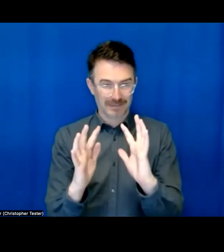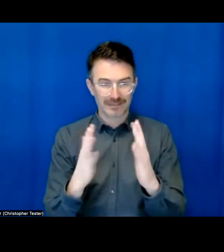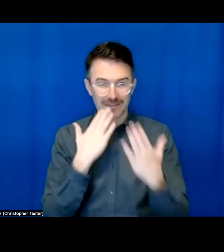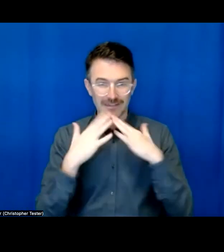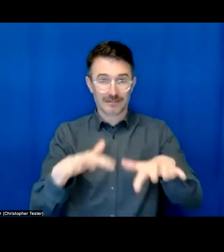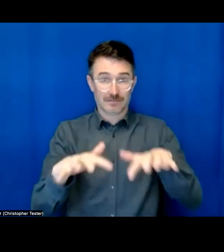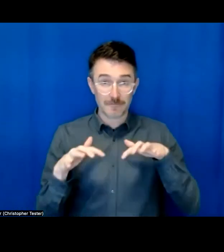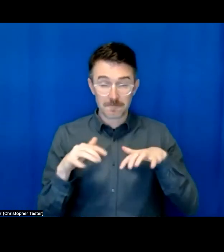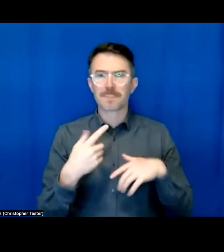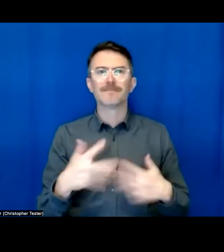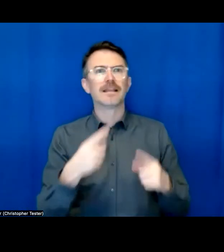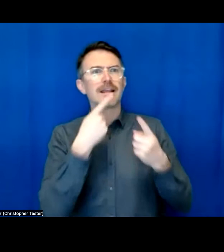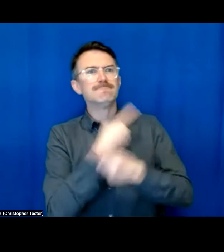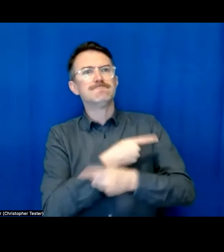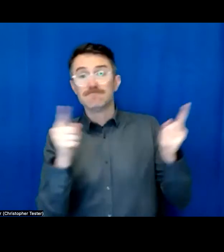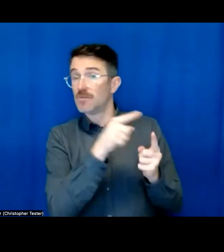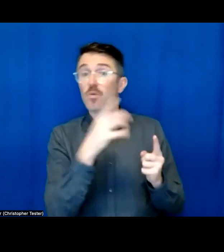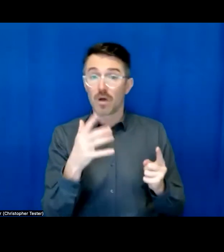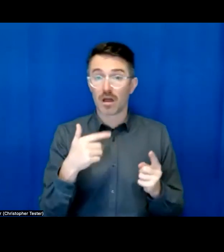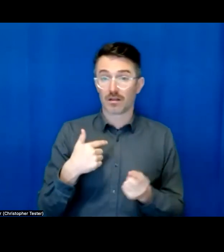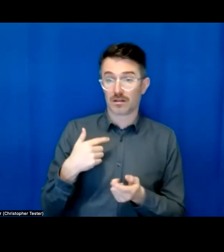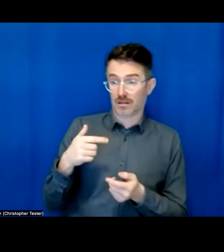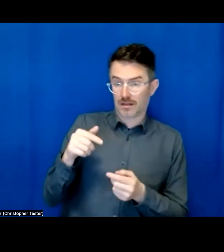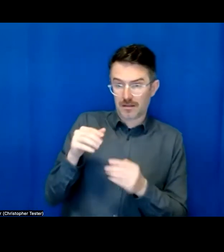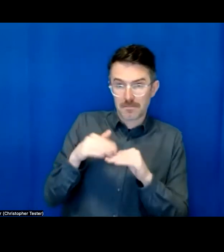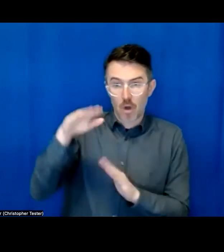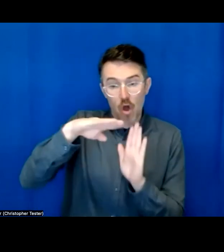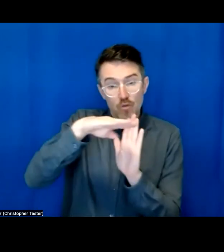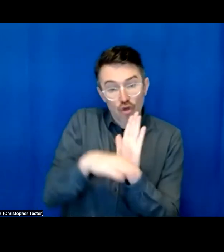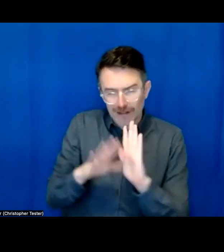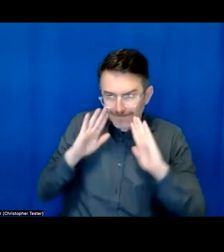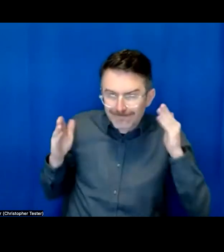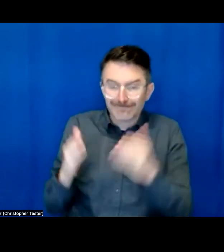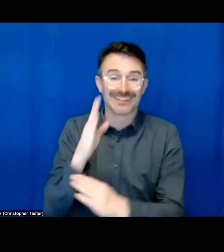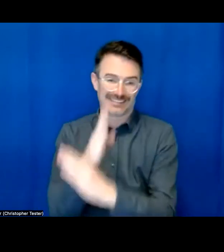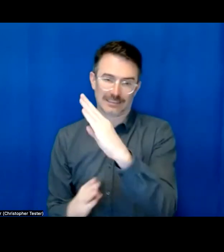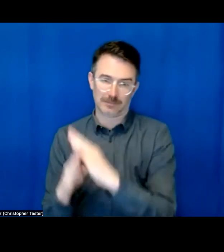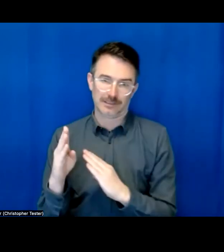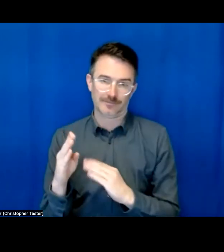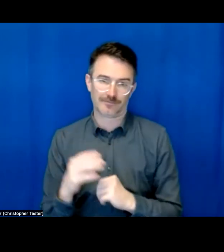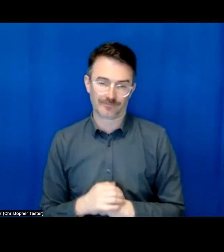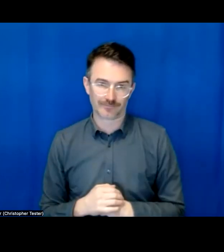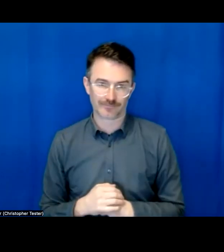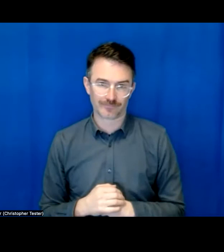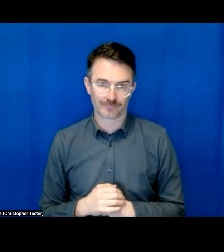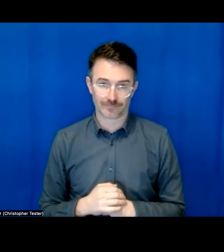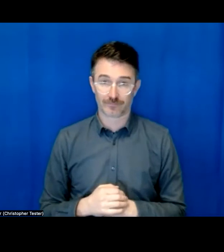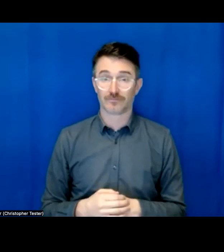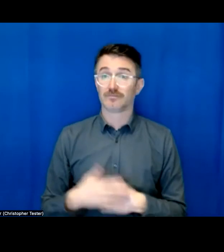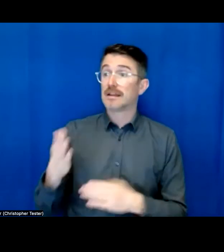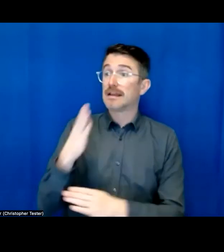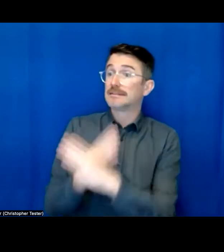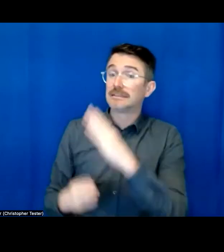supporting local disability rights organizations and organizations of persons with disabilities in developing countries,